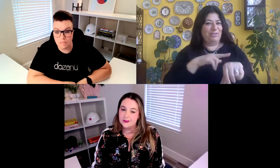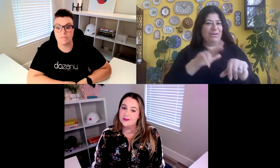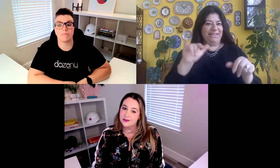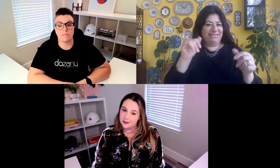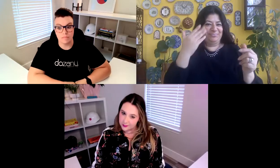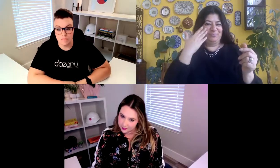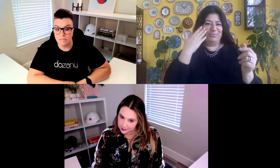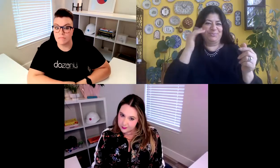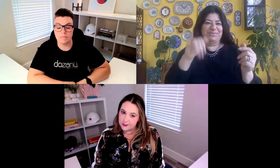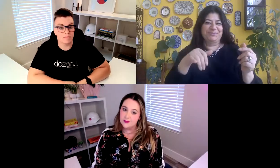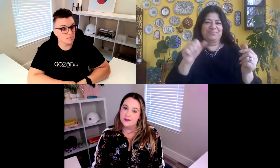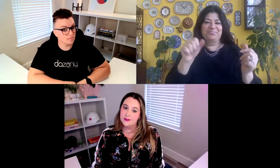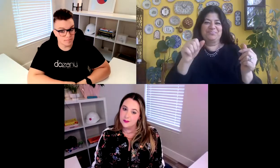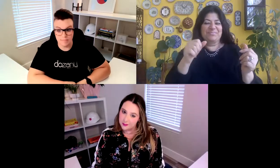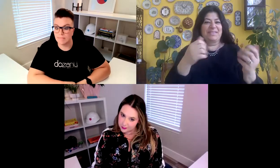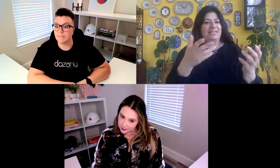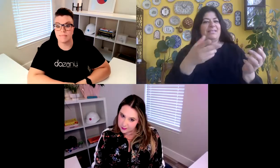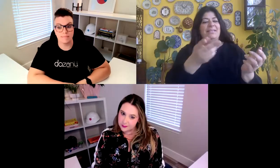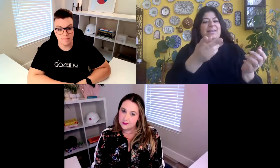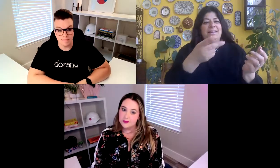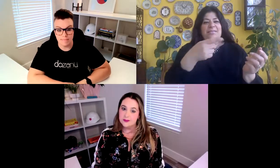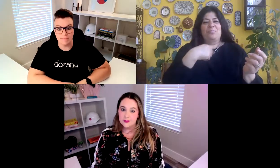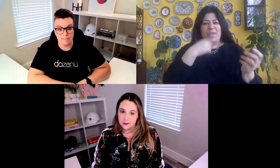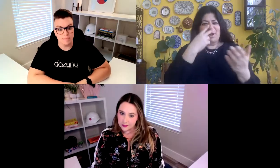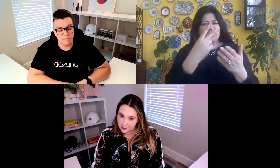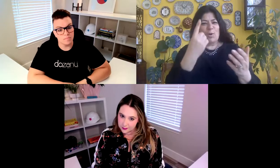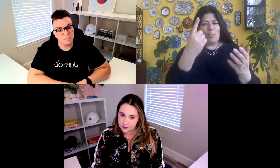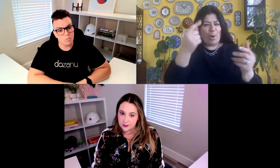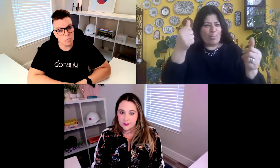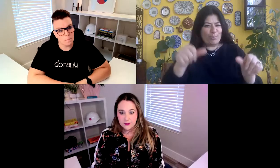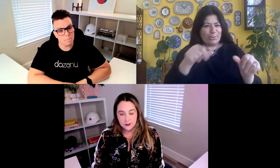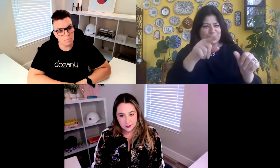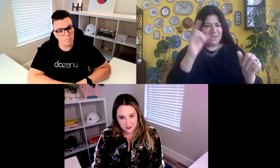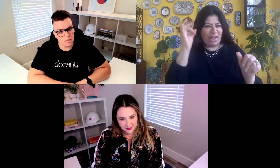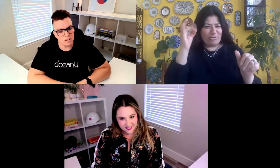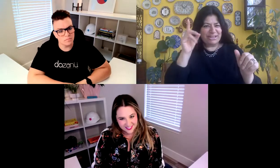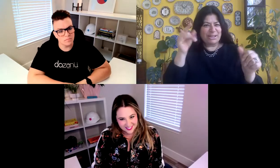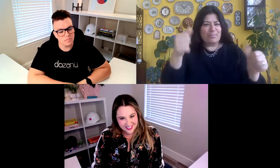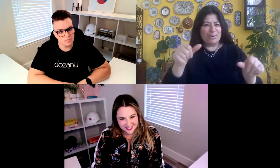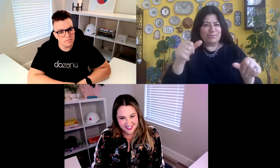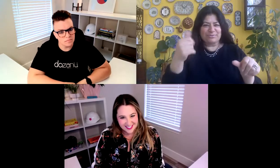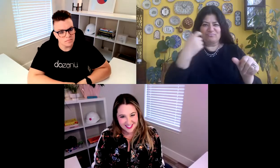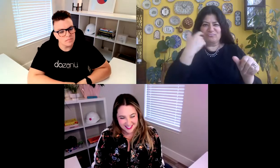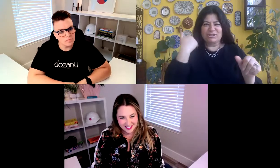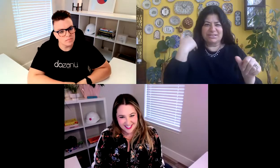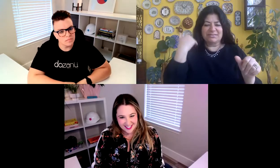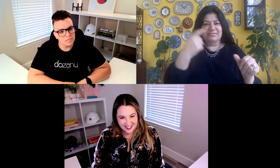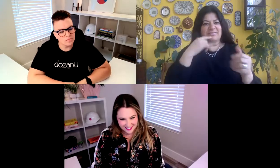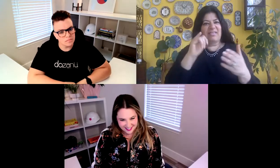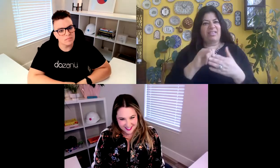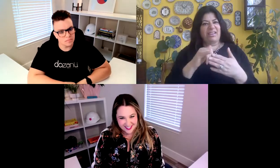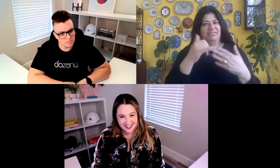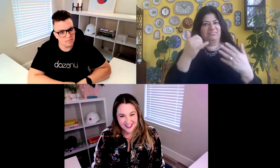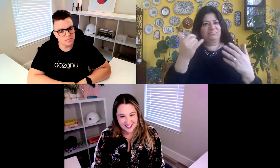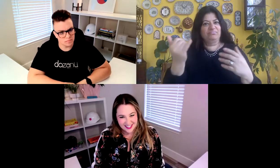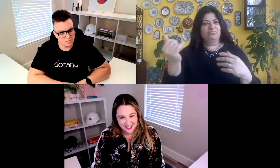was picked for you, right? It was just naturally where you were meant to be. So, you know, I did see one post though that Catherine